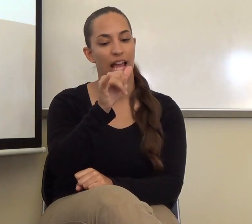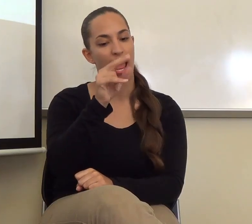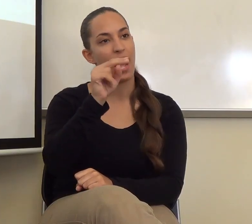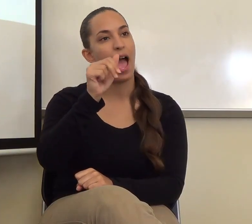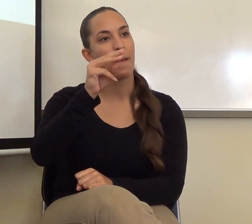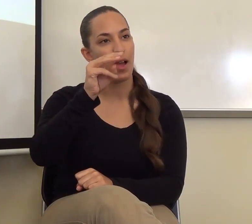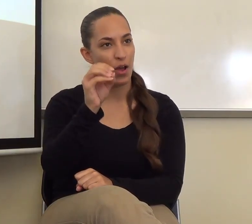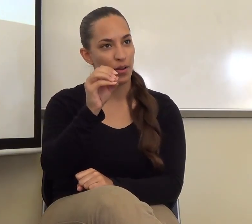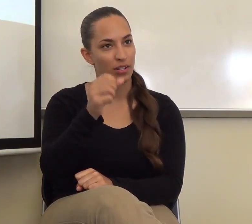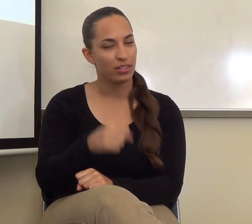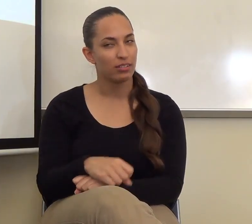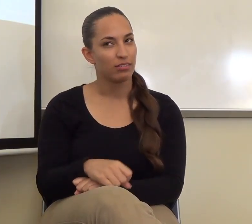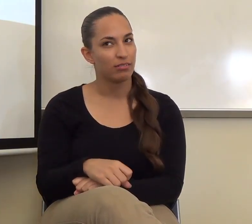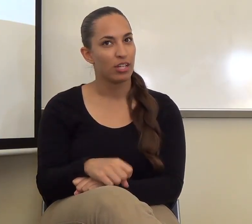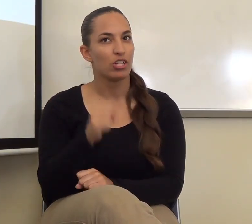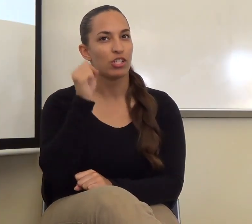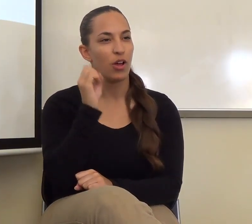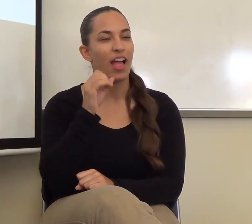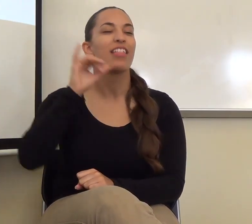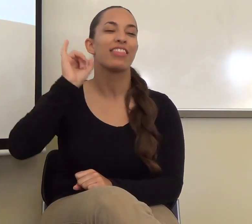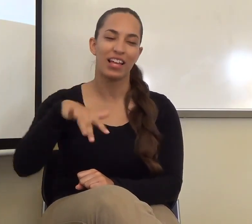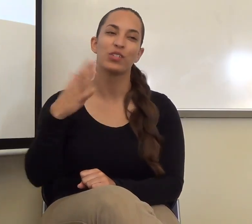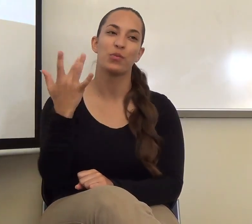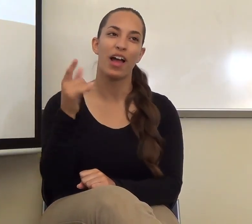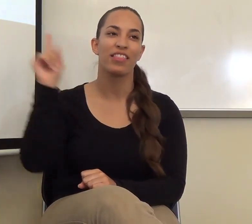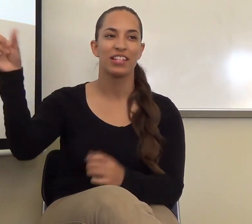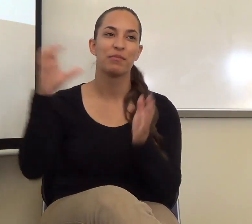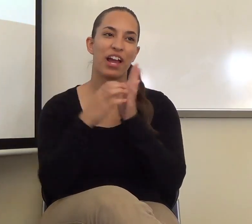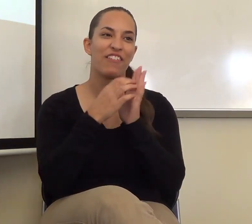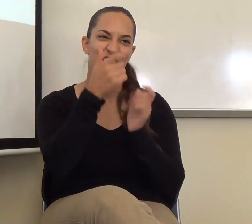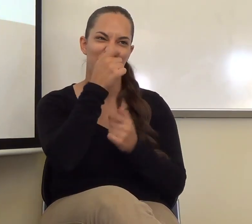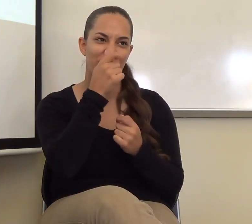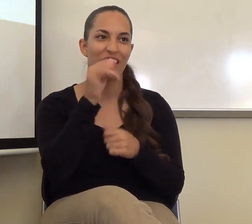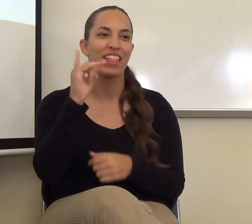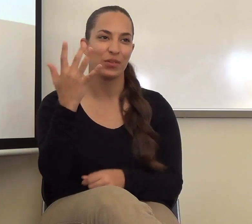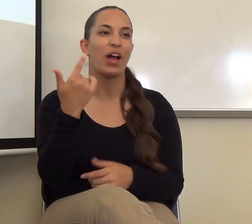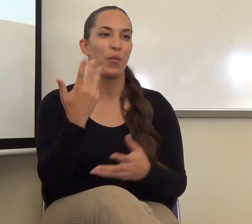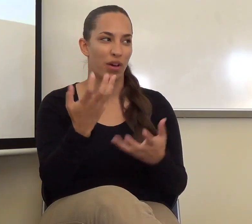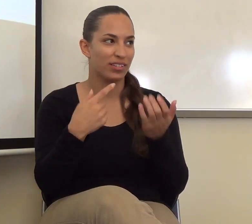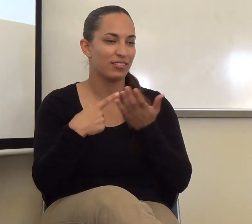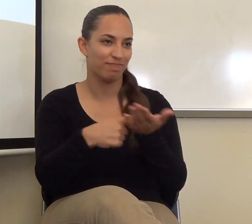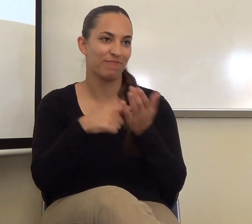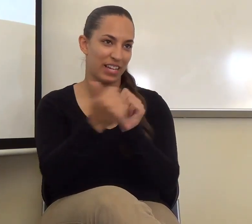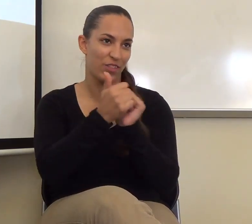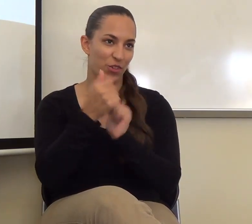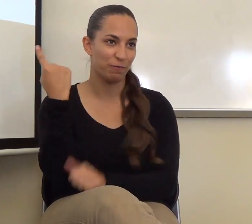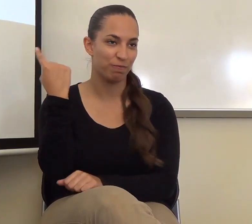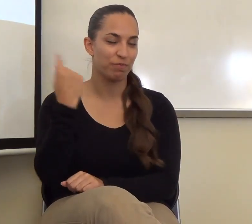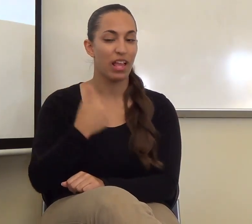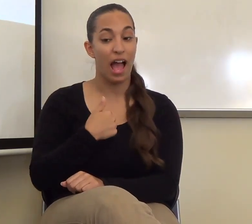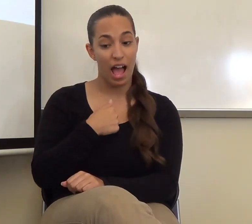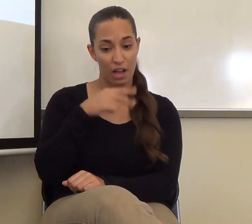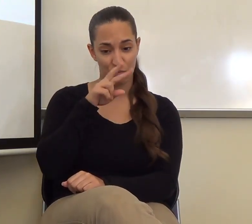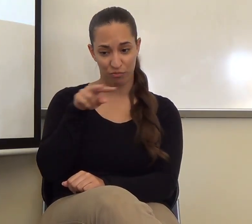Okay, that's why this paragraph is interesting. That's why I wanted to go over this one. I read that sentence and